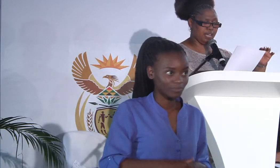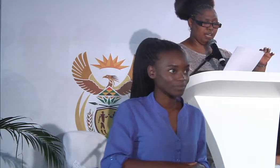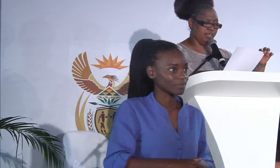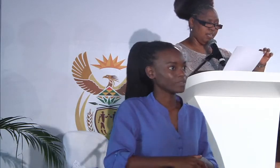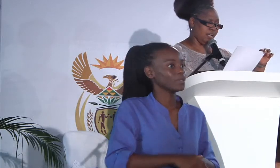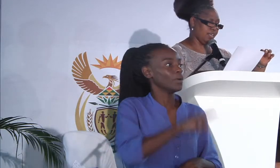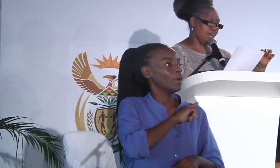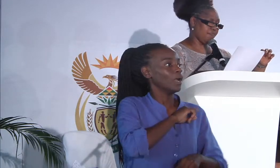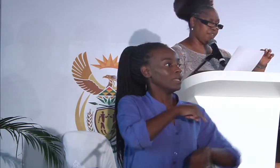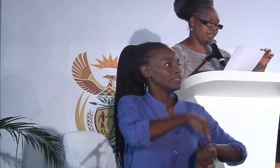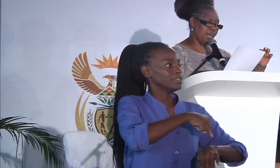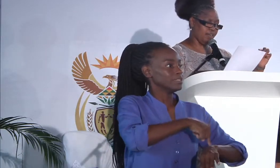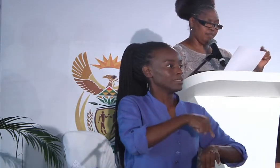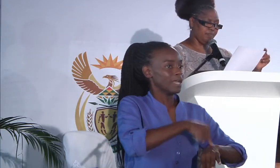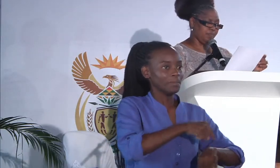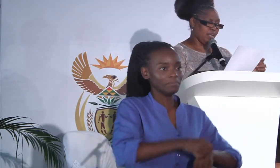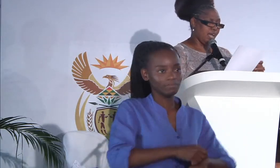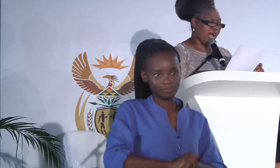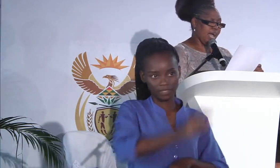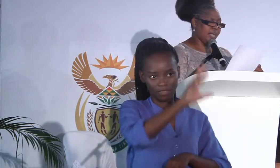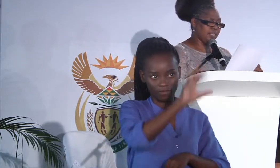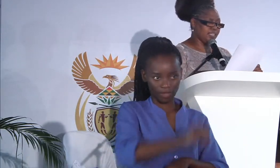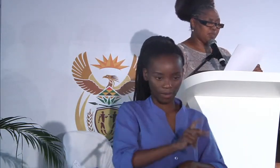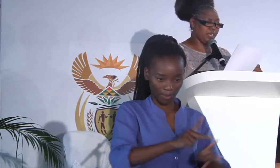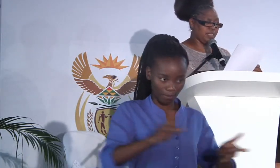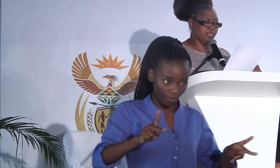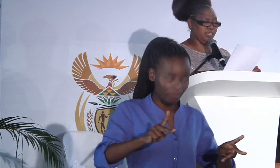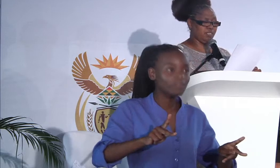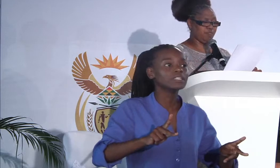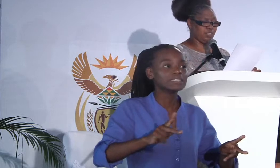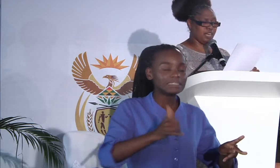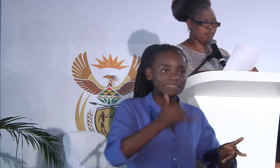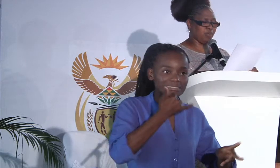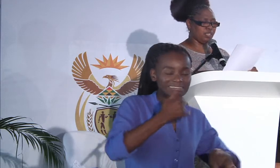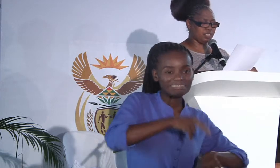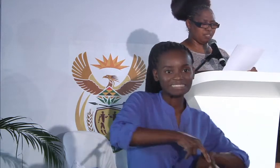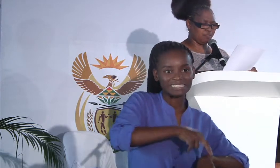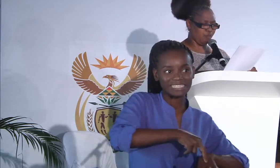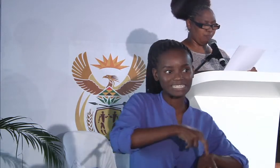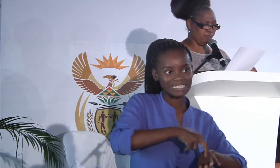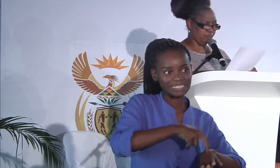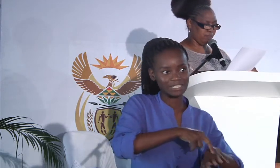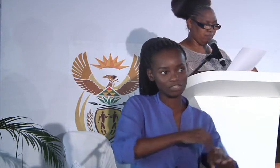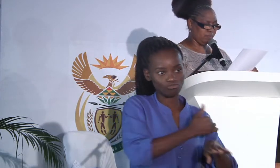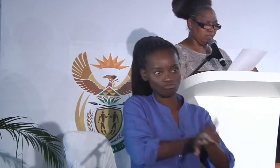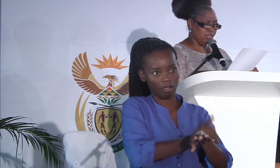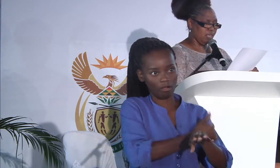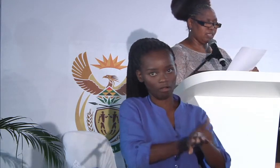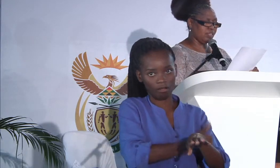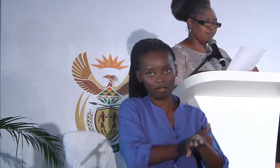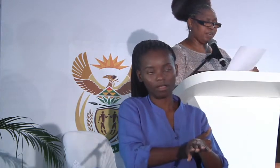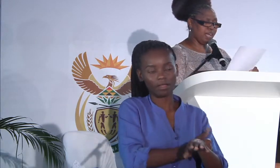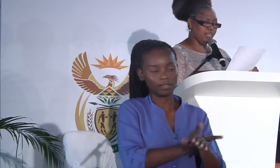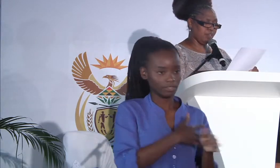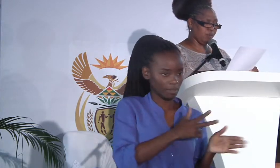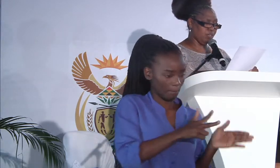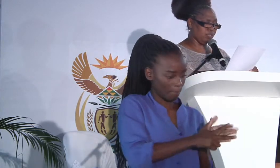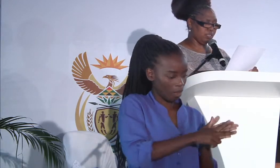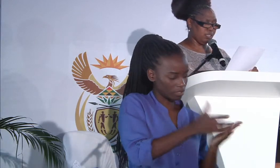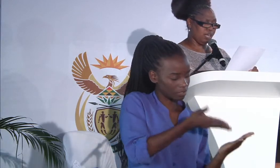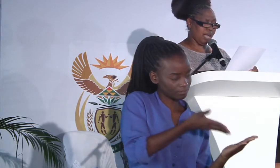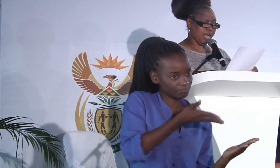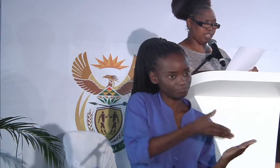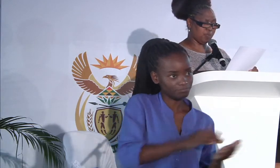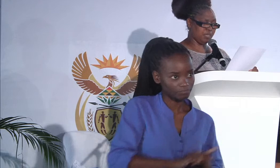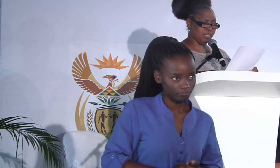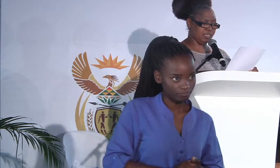Africa and Africa are in desperate need for drug policy reform. South Africa and the world